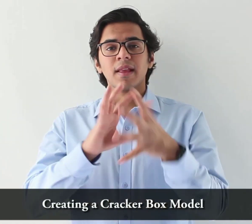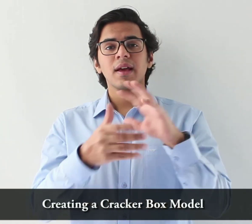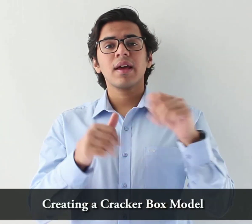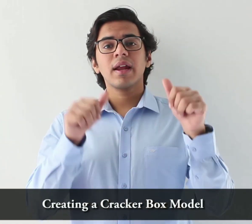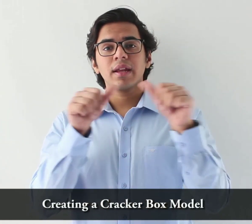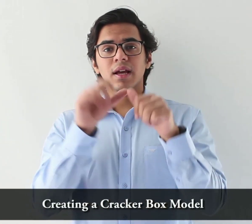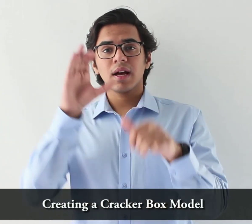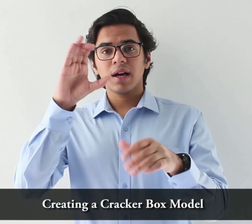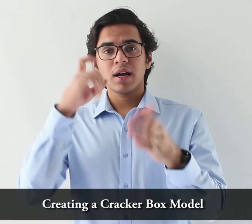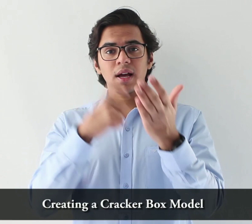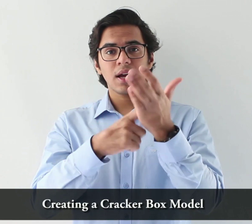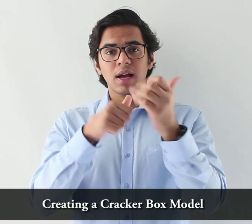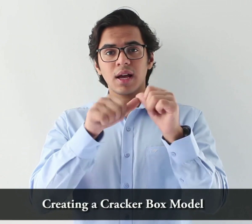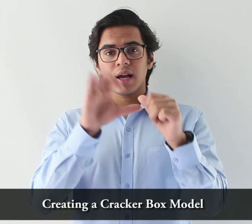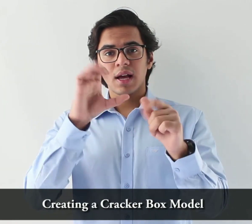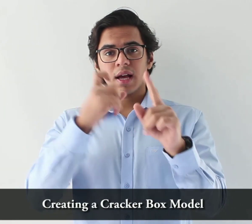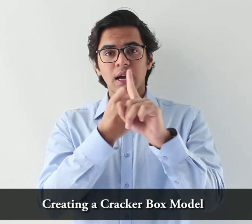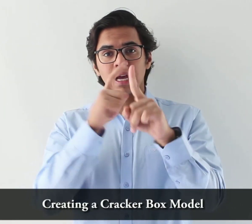Creating a cracker box model.